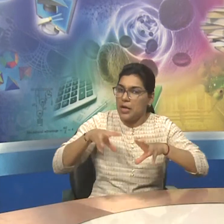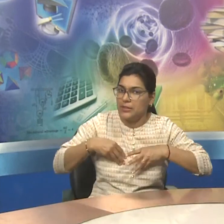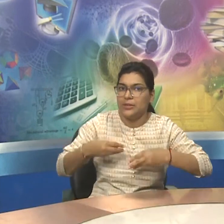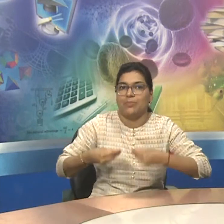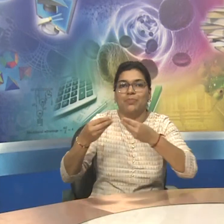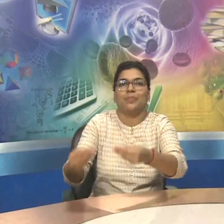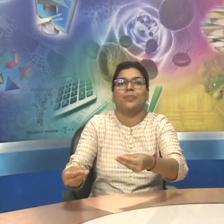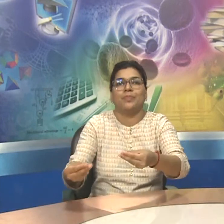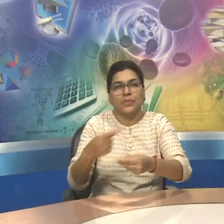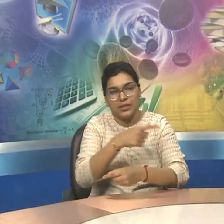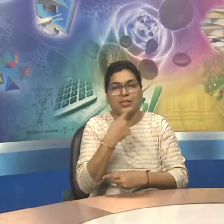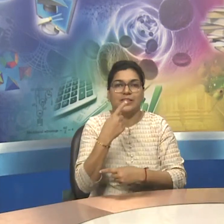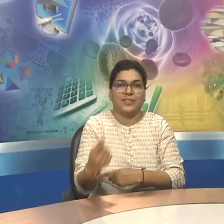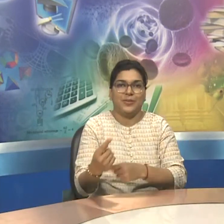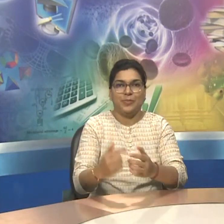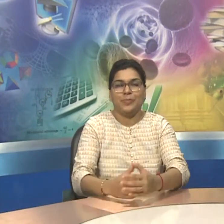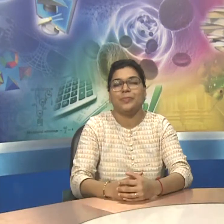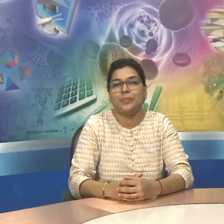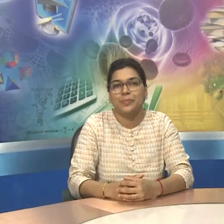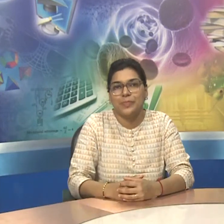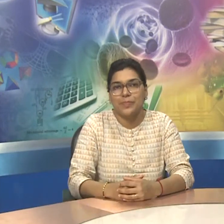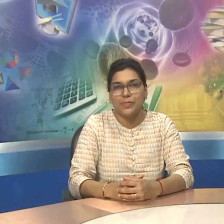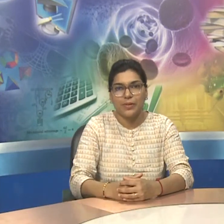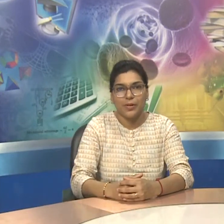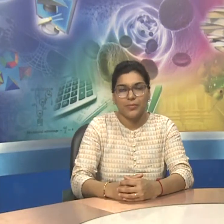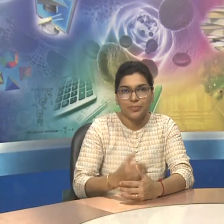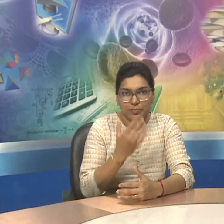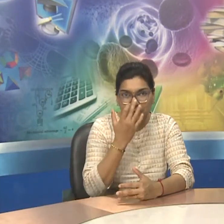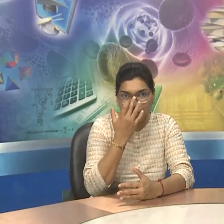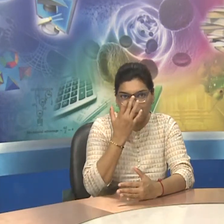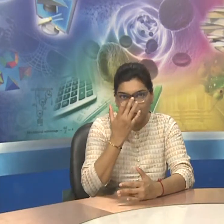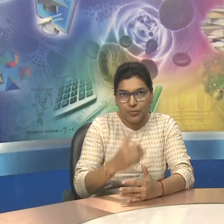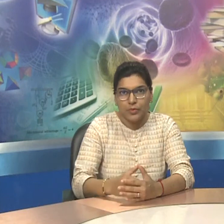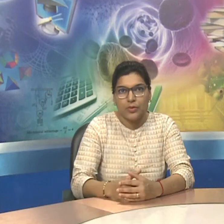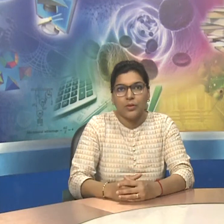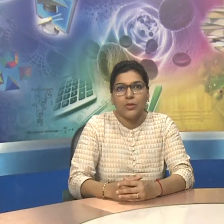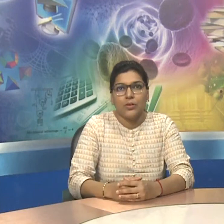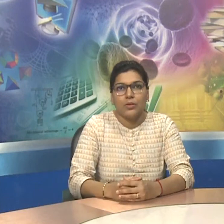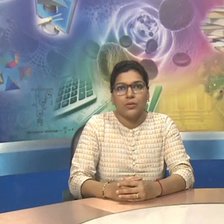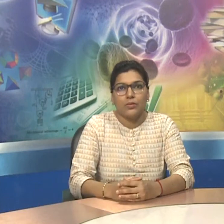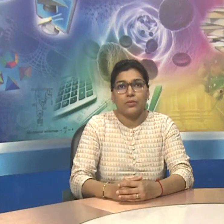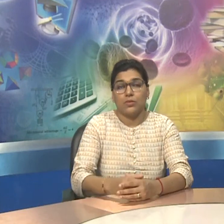on anyone on the basis of anything.